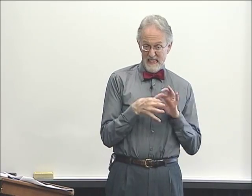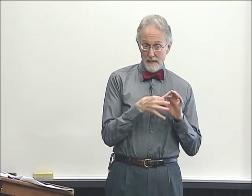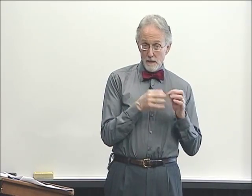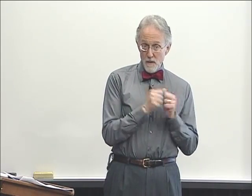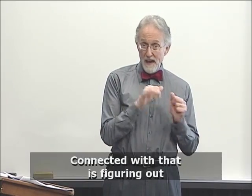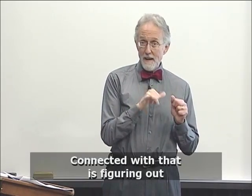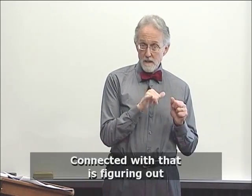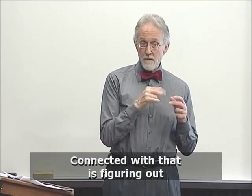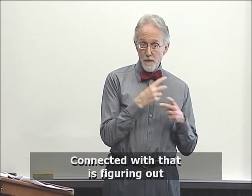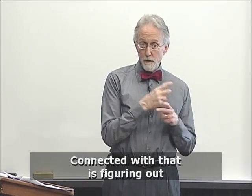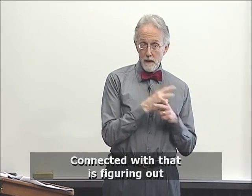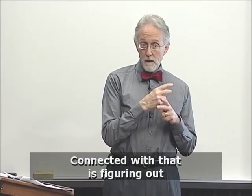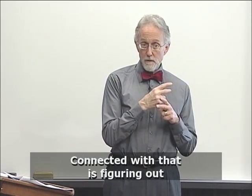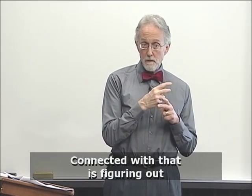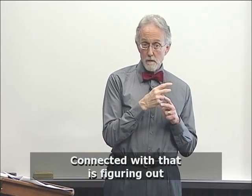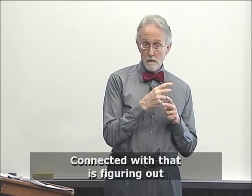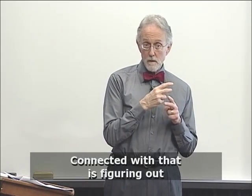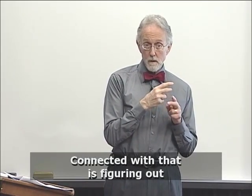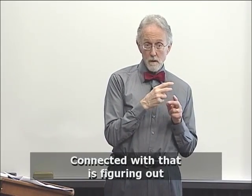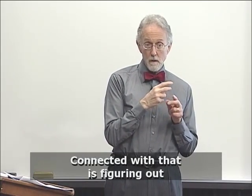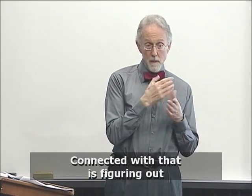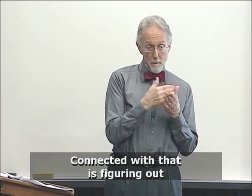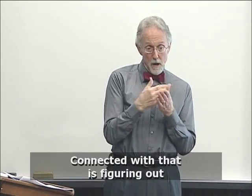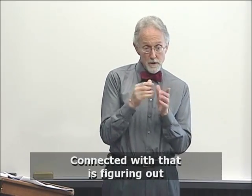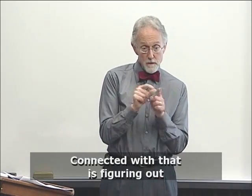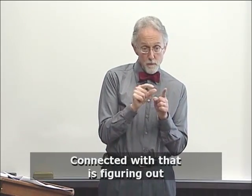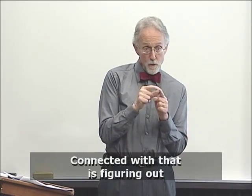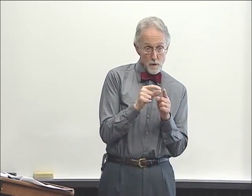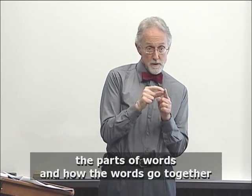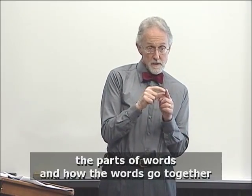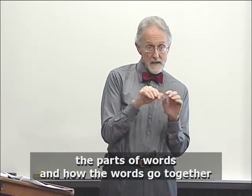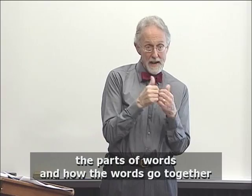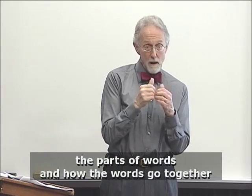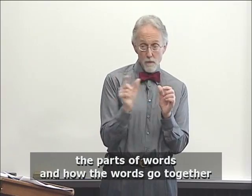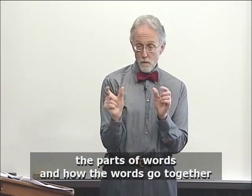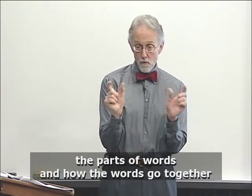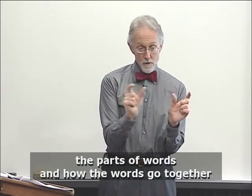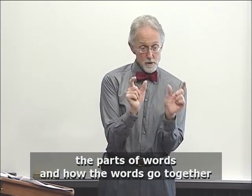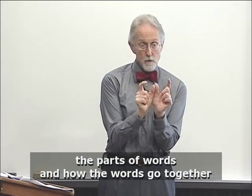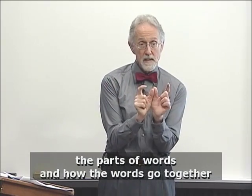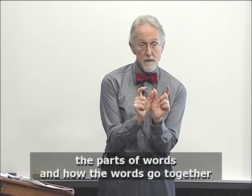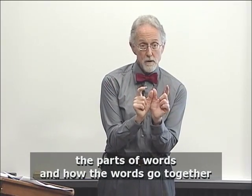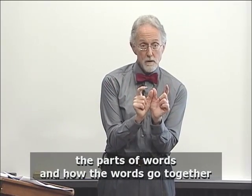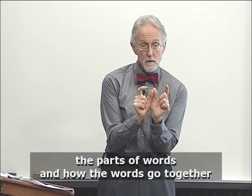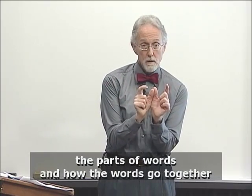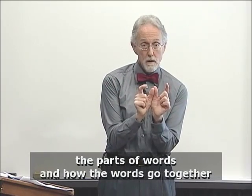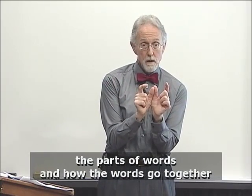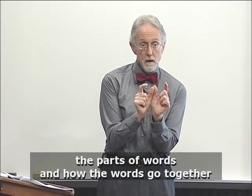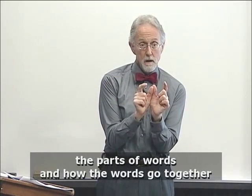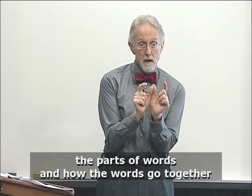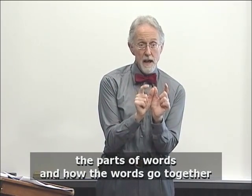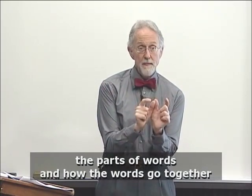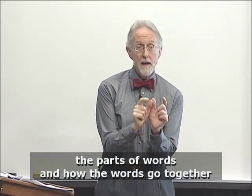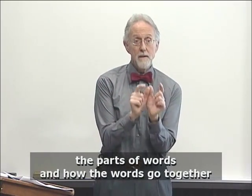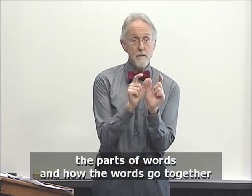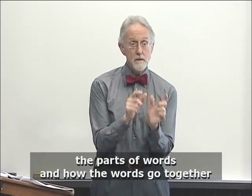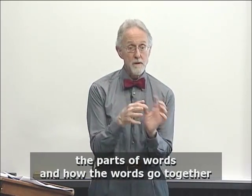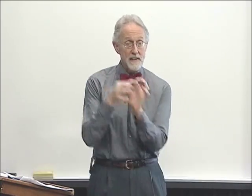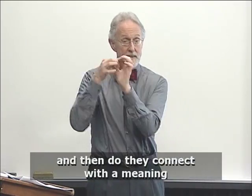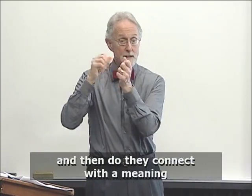Connected with that is figuring out the parts of words and how the words go together, and then do they connect